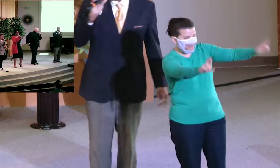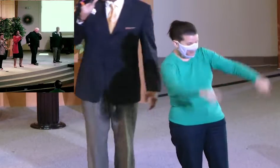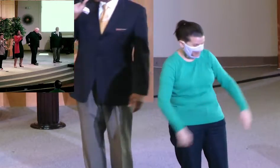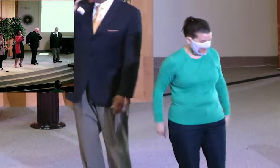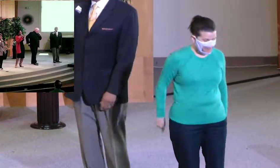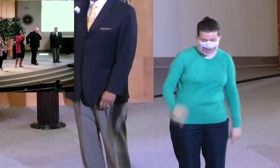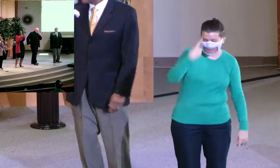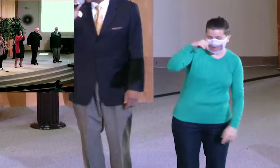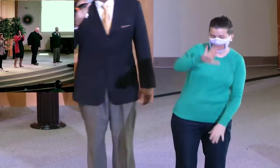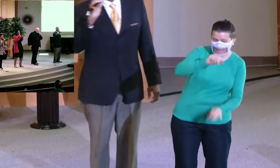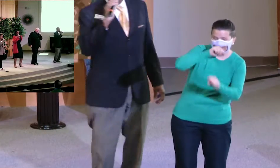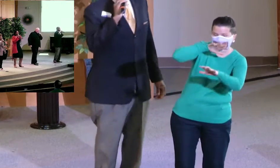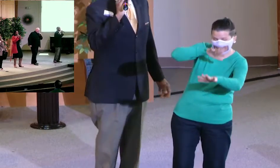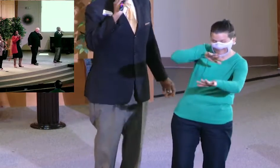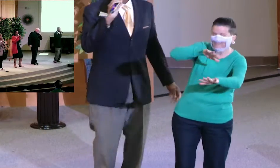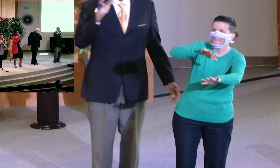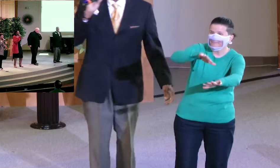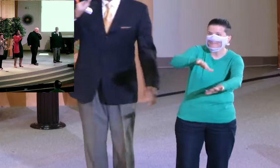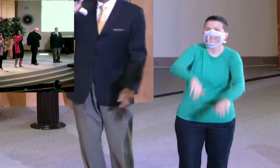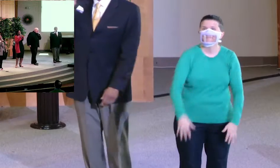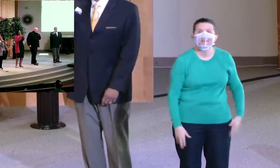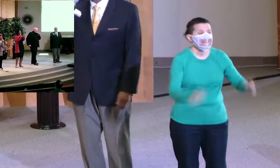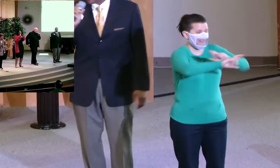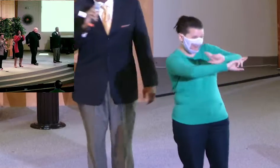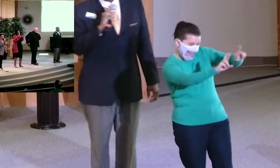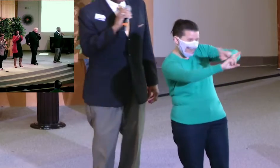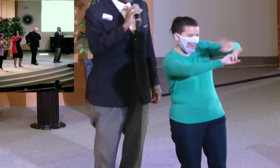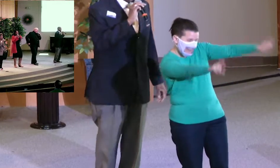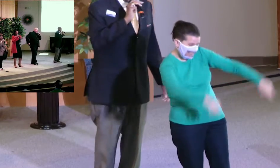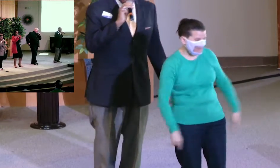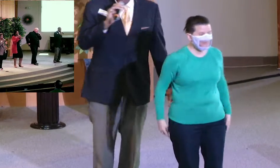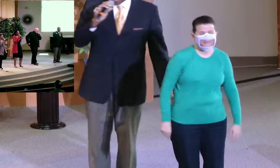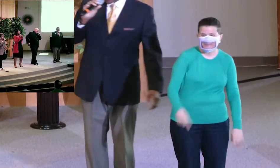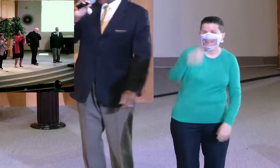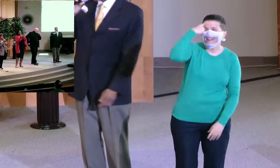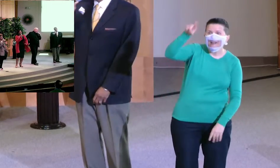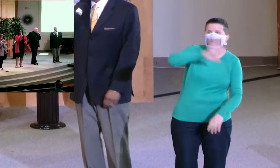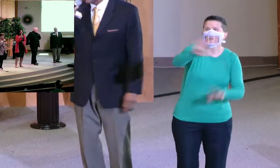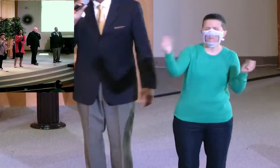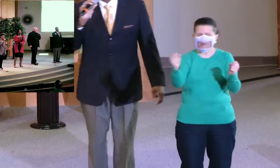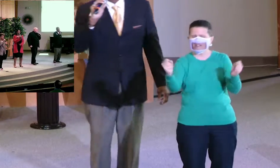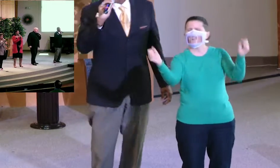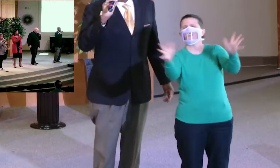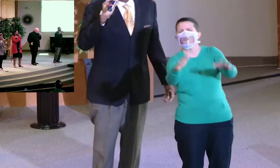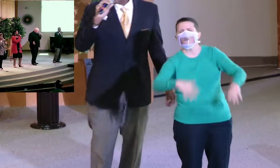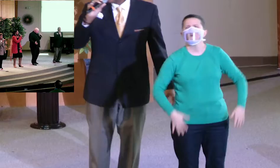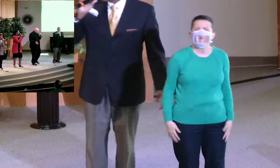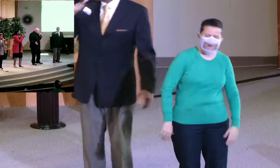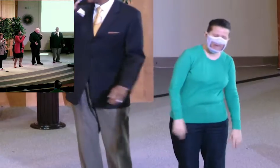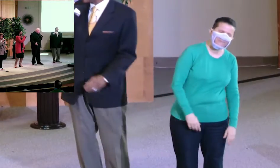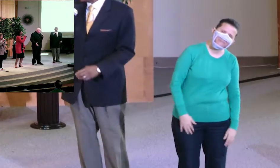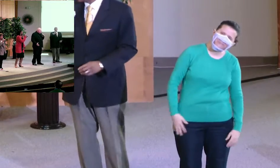Get ready for your blessing, for your blessing. get ready Get ready for your miracle. for